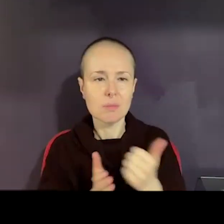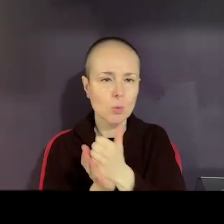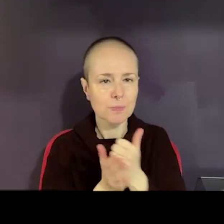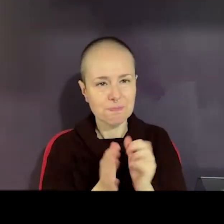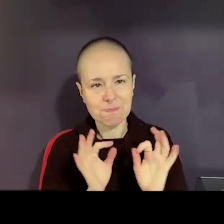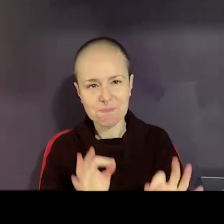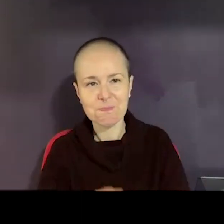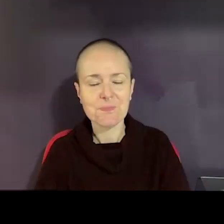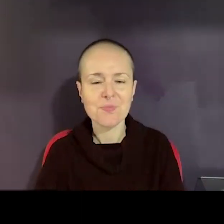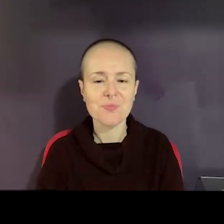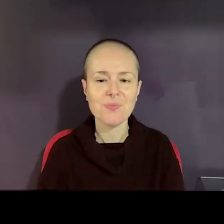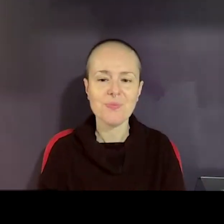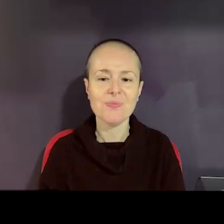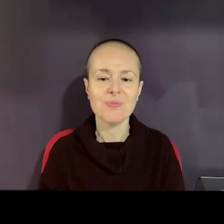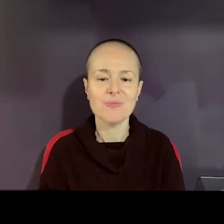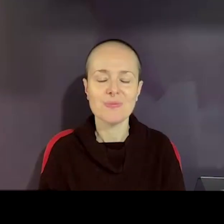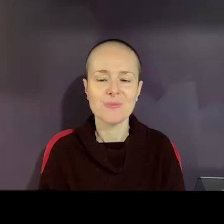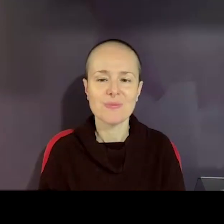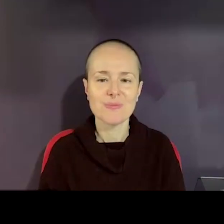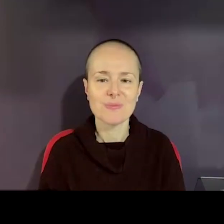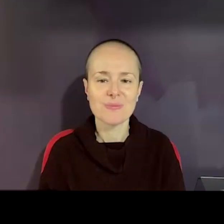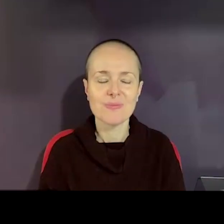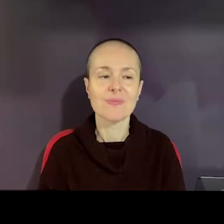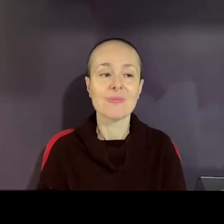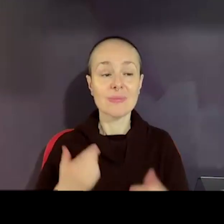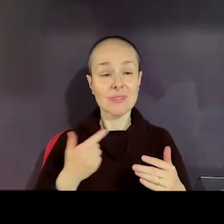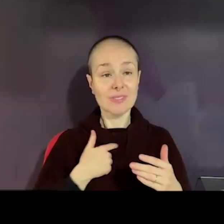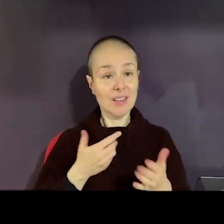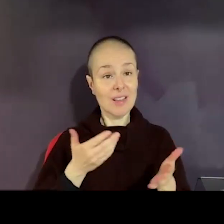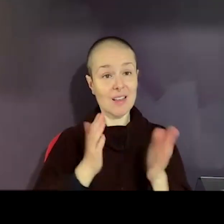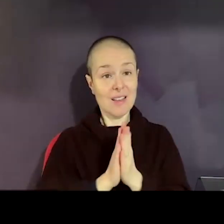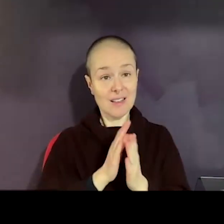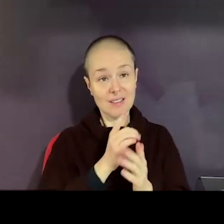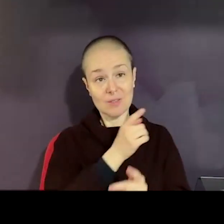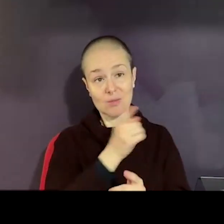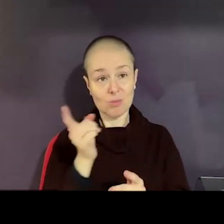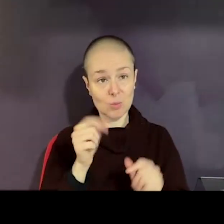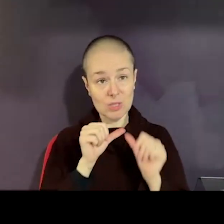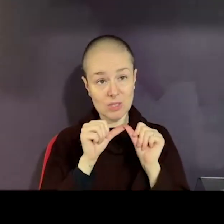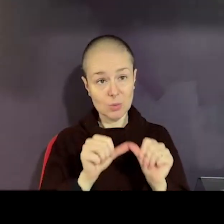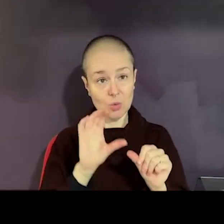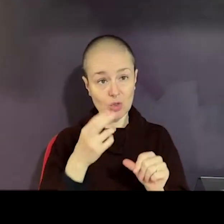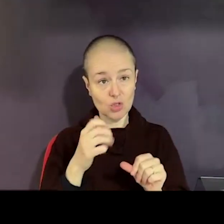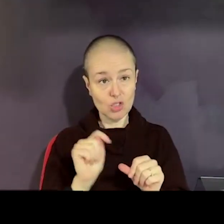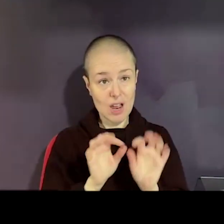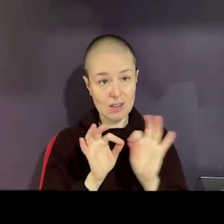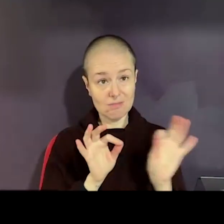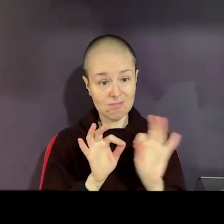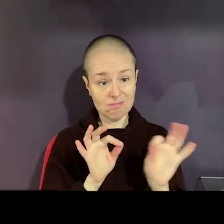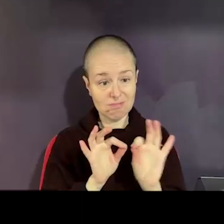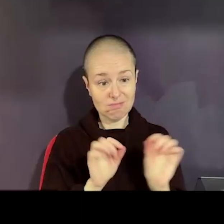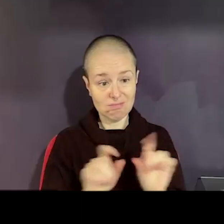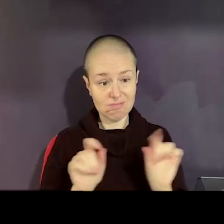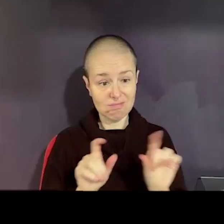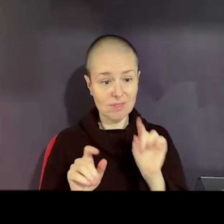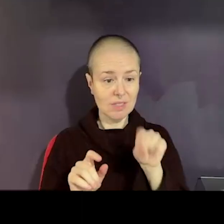Lovely. Okay, so I'm going to invite you to continue to share in the chat. These are wonderful. Resilience,